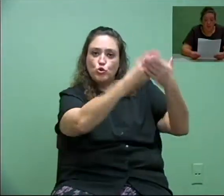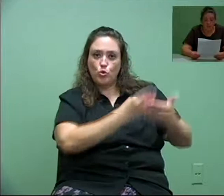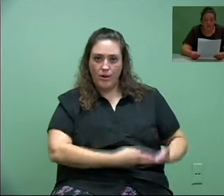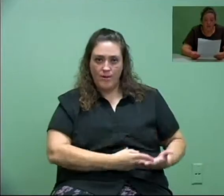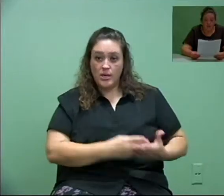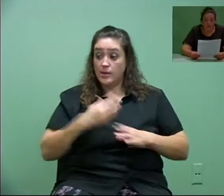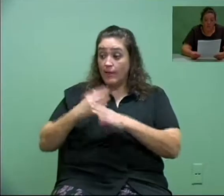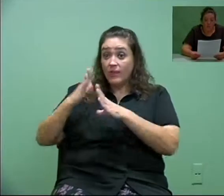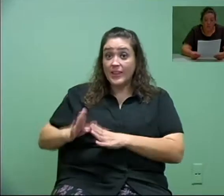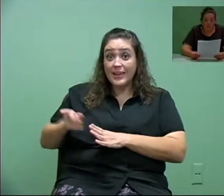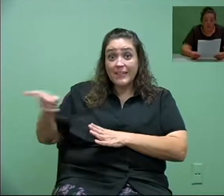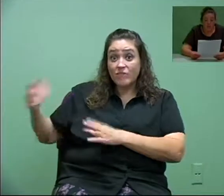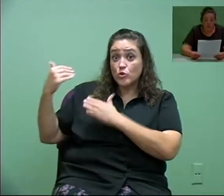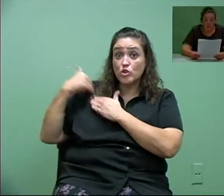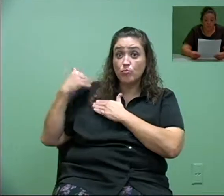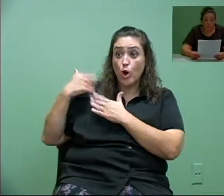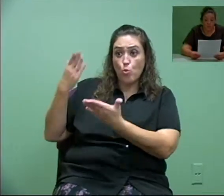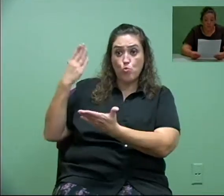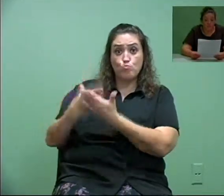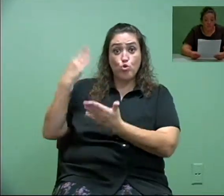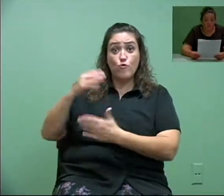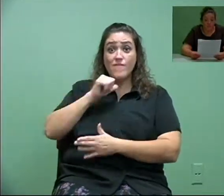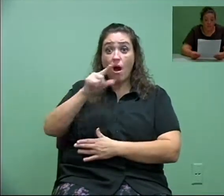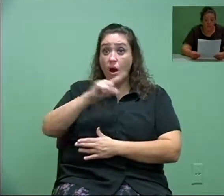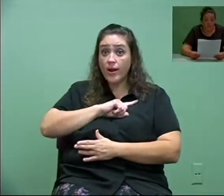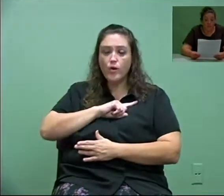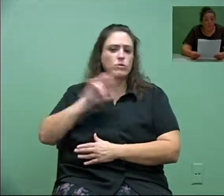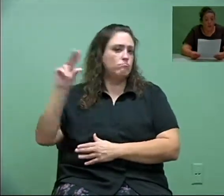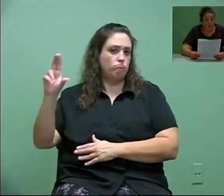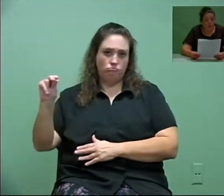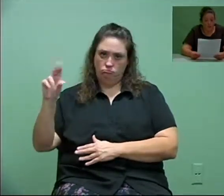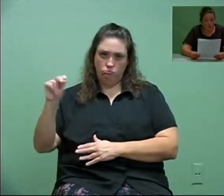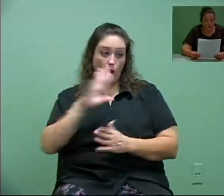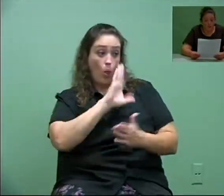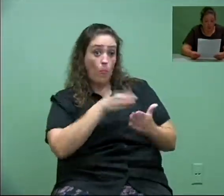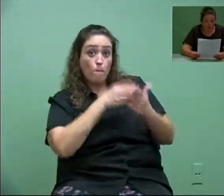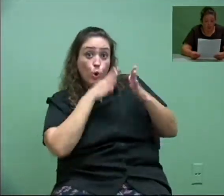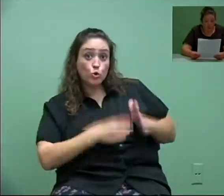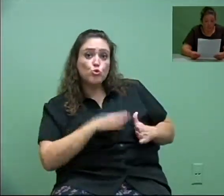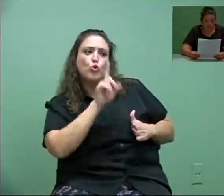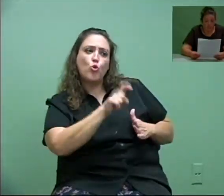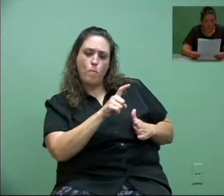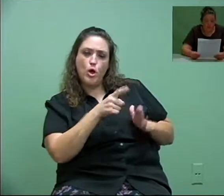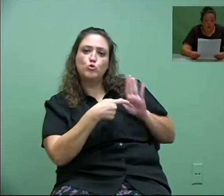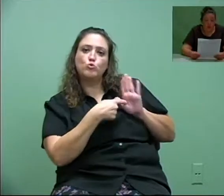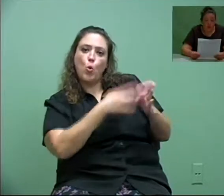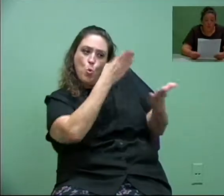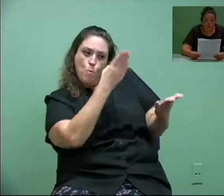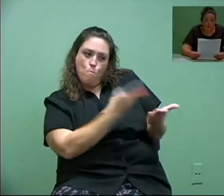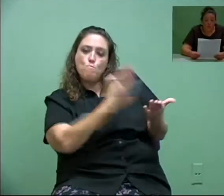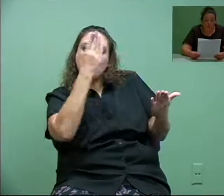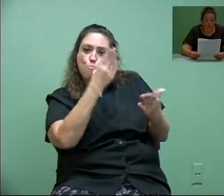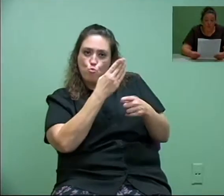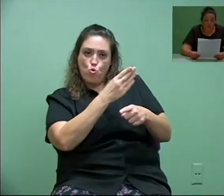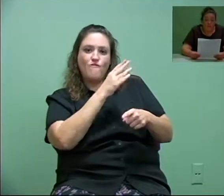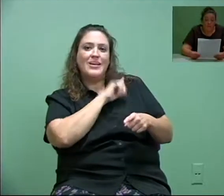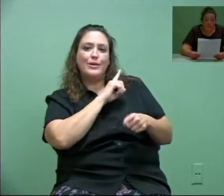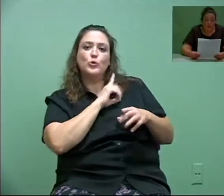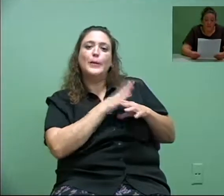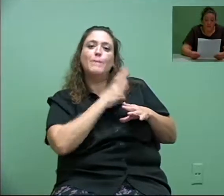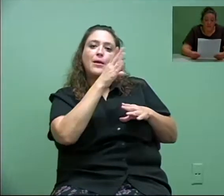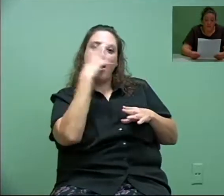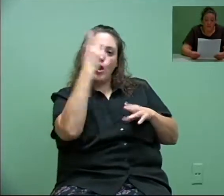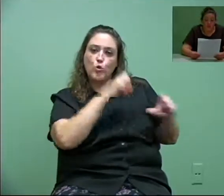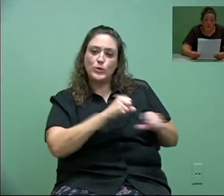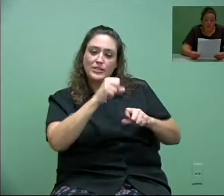not guilty. The prosecution must prove the defendant's guilt beyond a reasonable doubt. Remember,